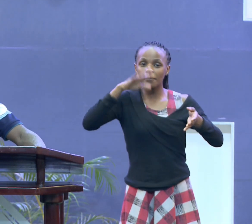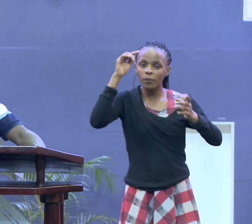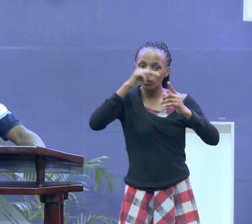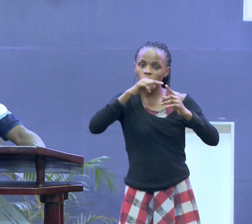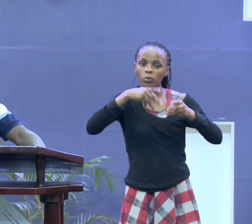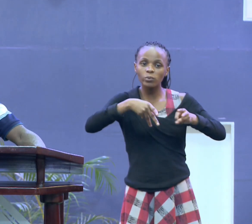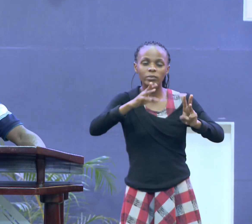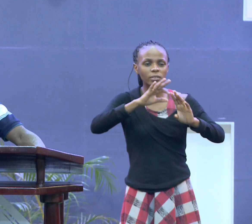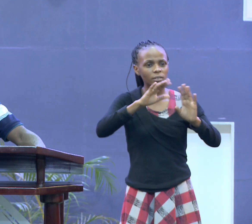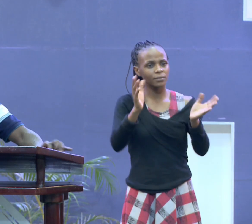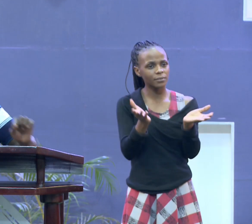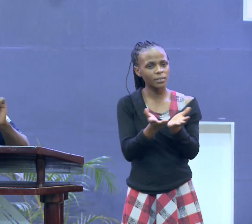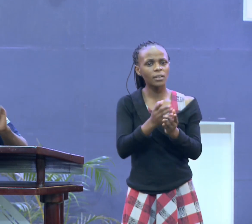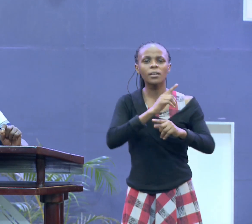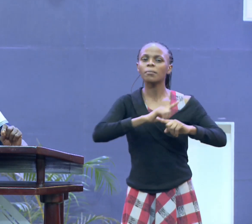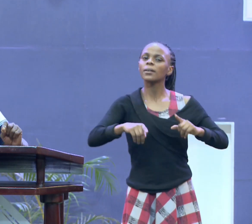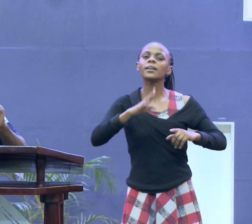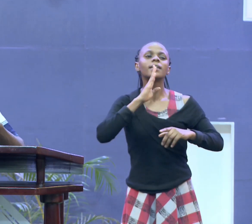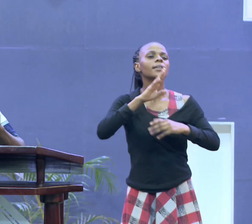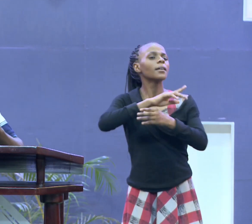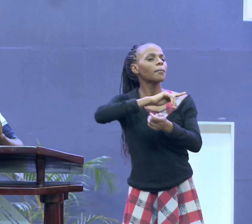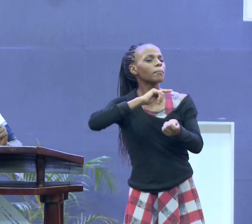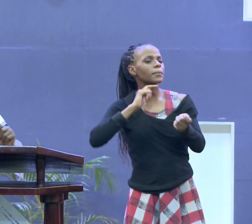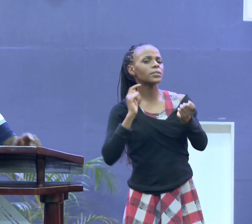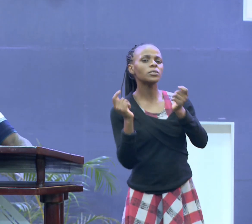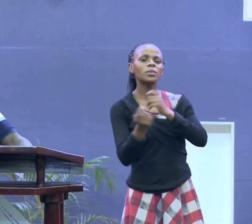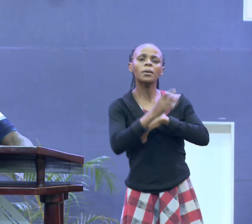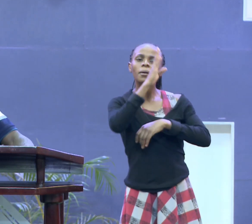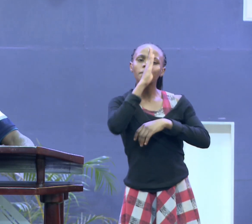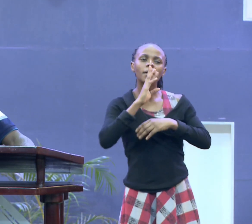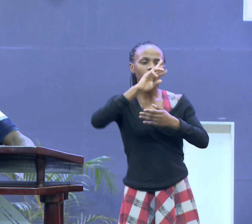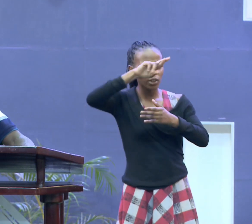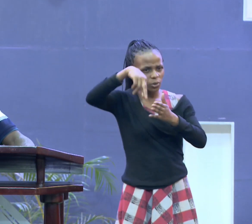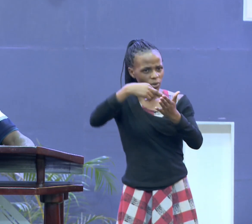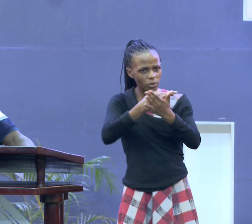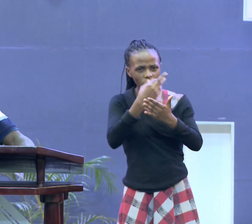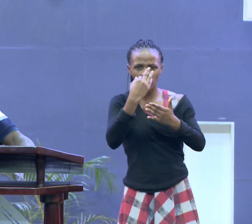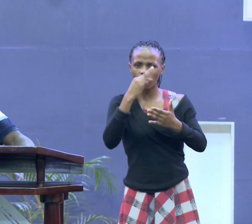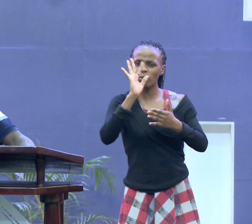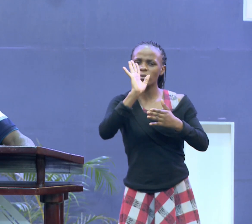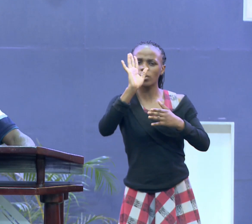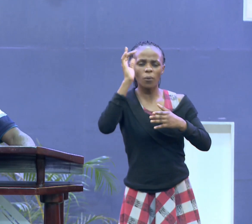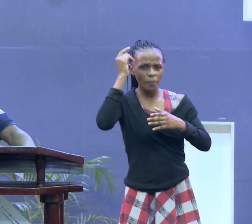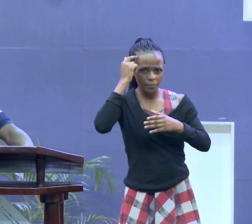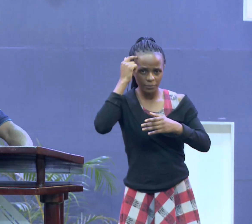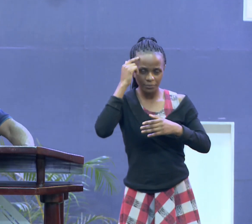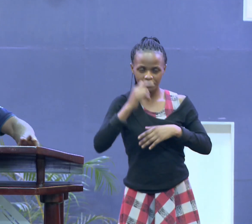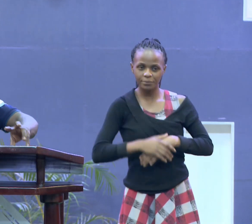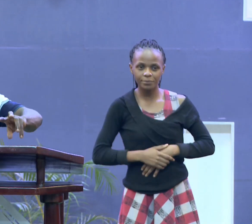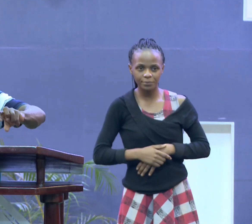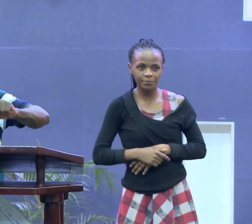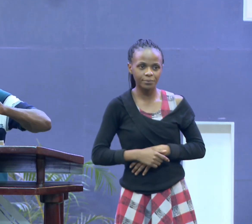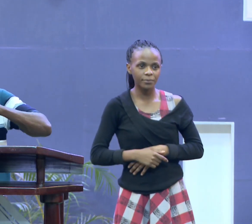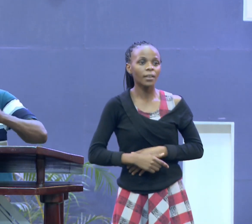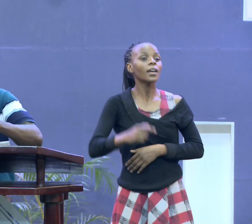but be transformed by the renewing of your mind. Naye mukyusibwenga olw'okufuula amagezi gammwe amaggya. The